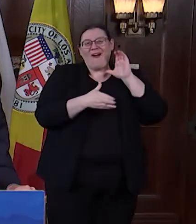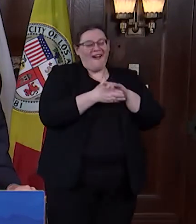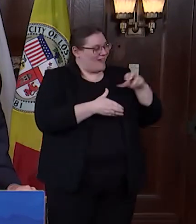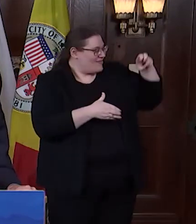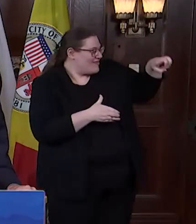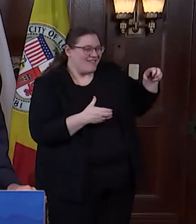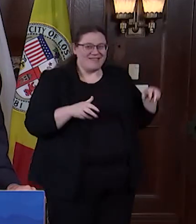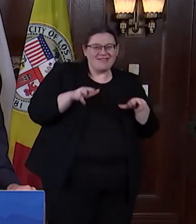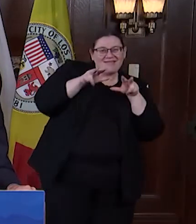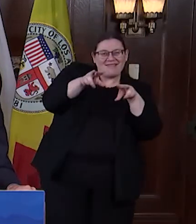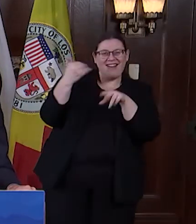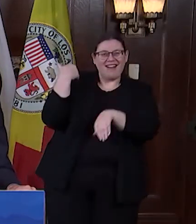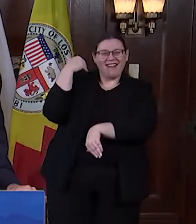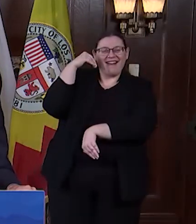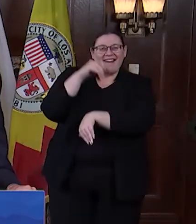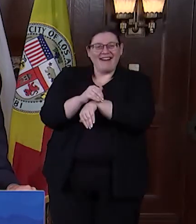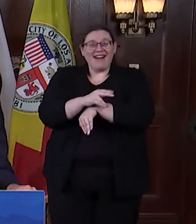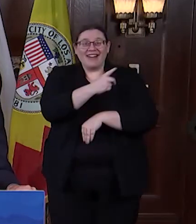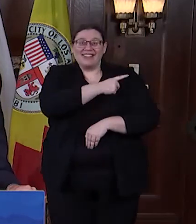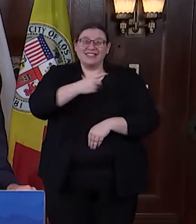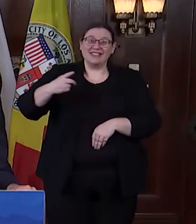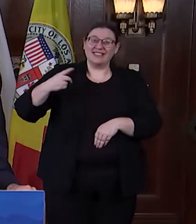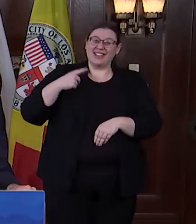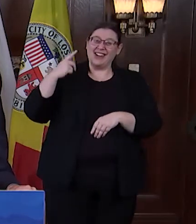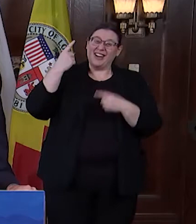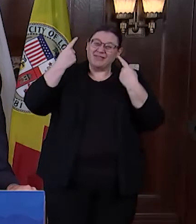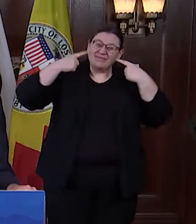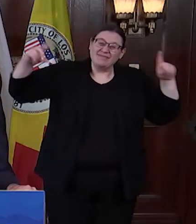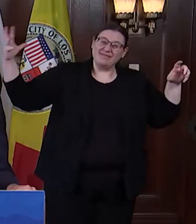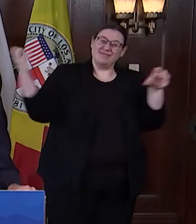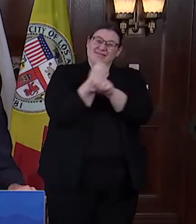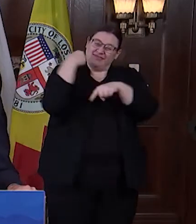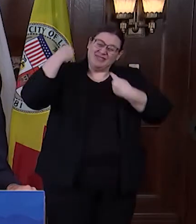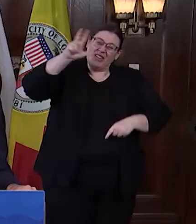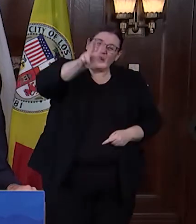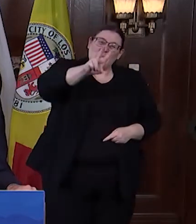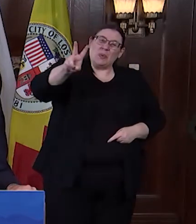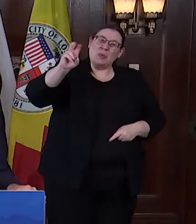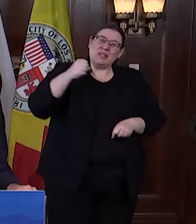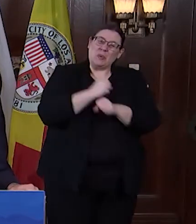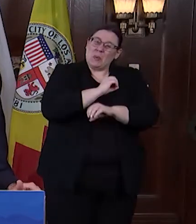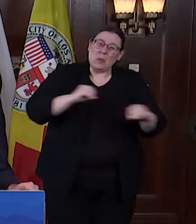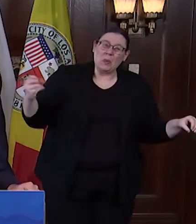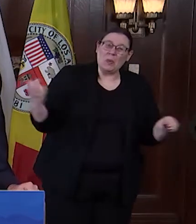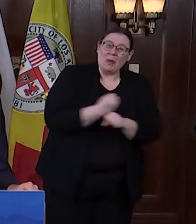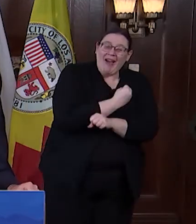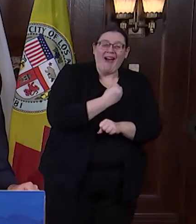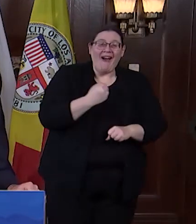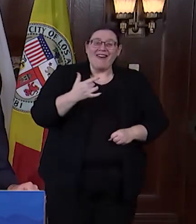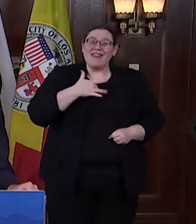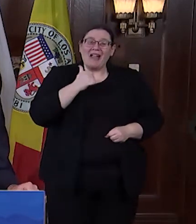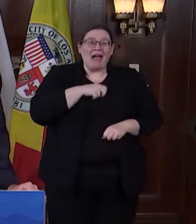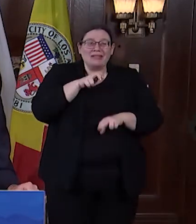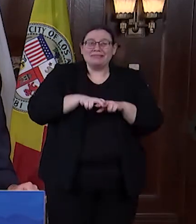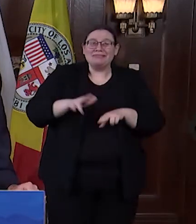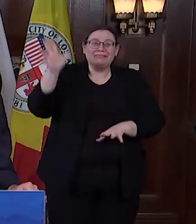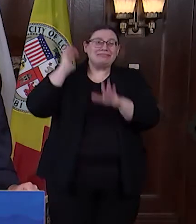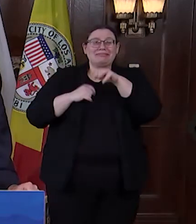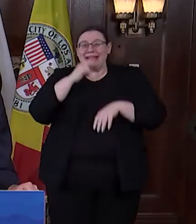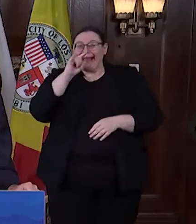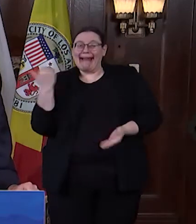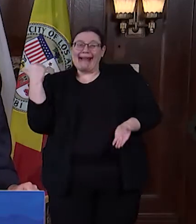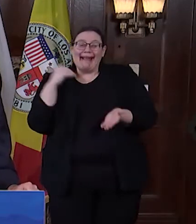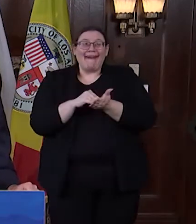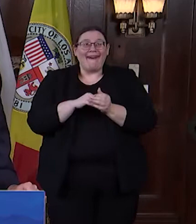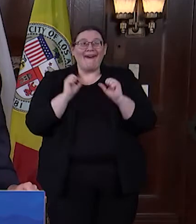We watched the Dodgers end a 32-year drought. I felt like a kid all over again in this town.